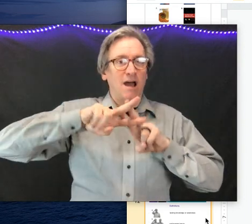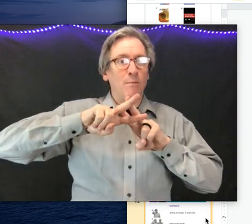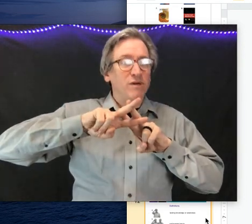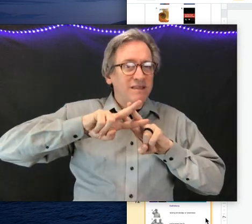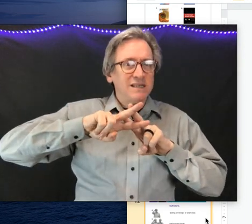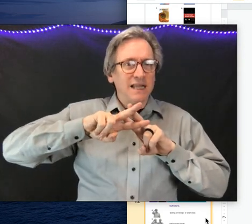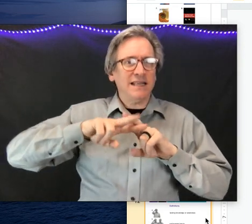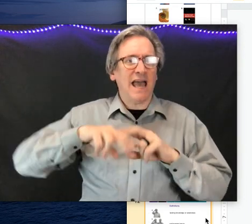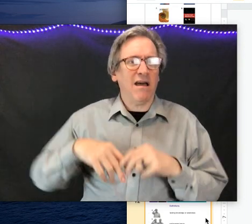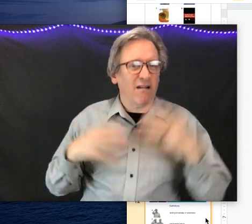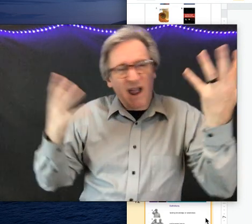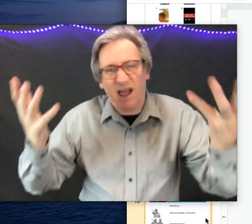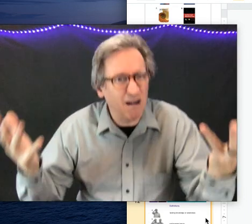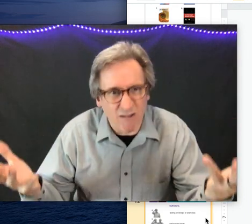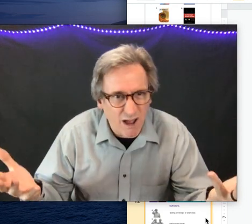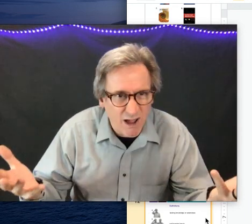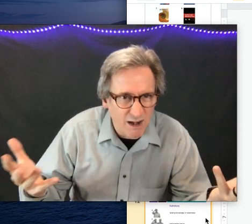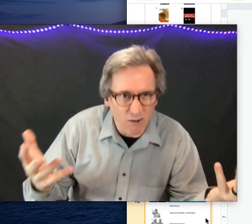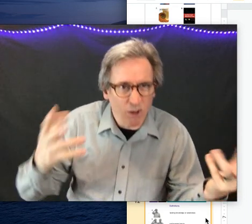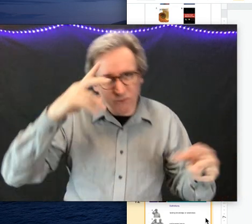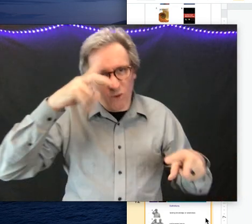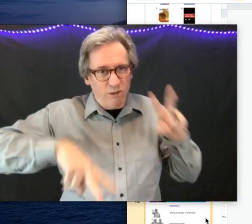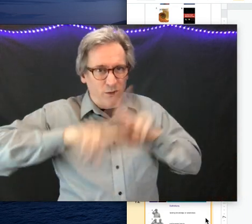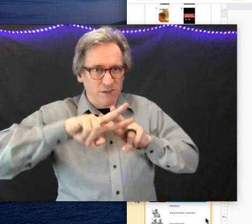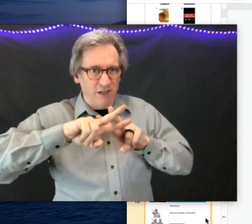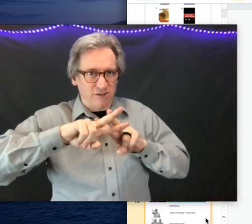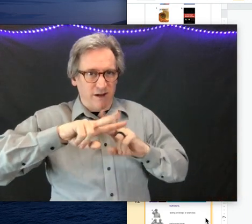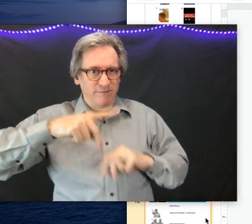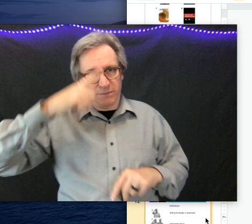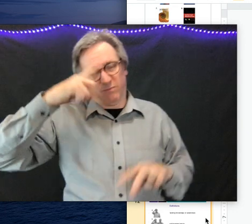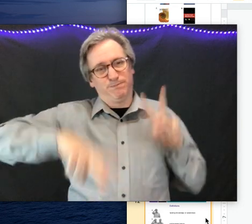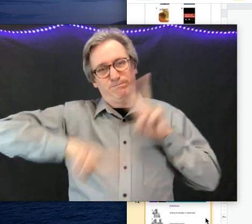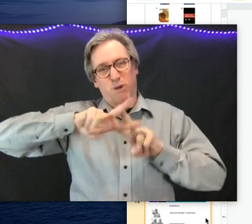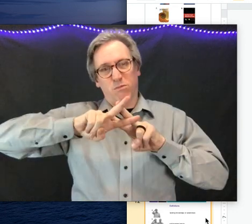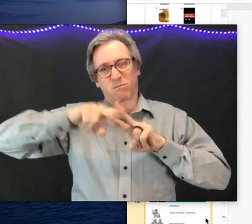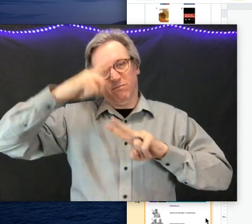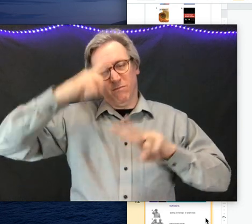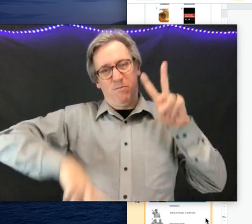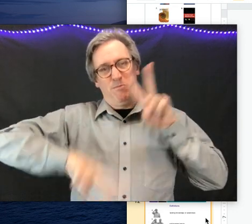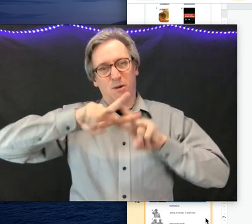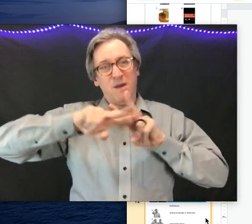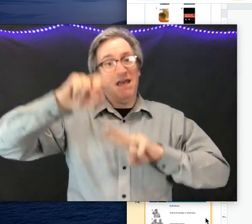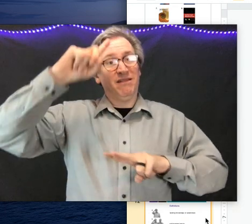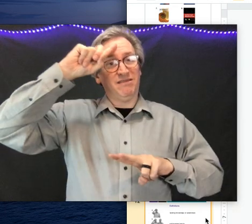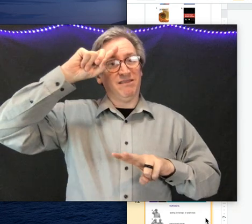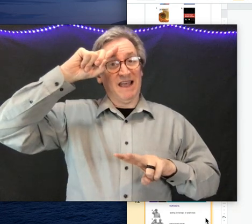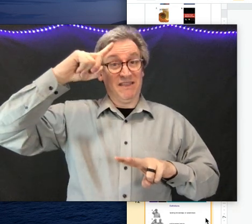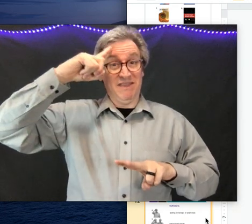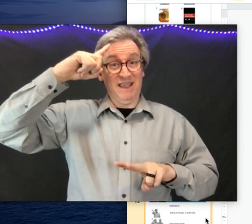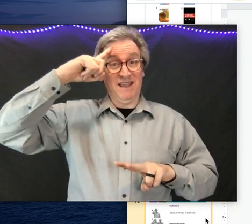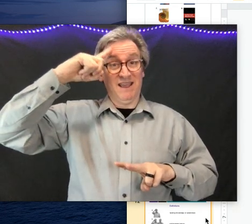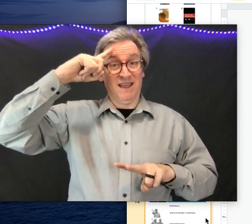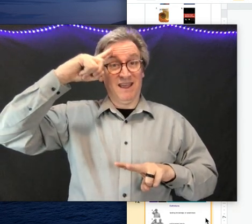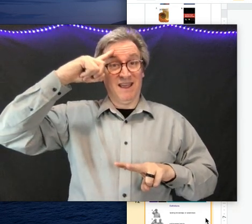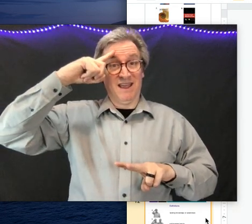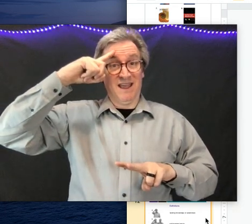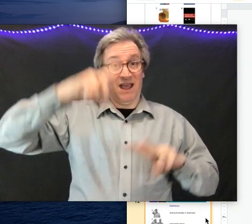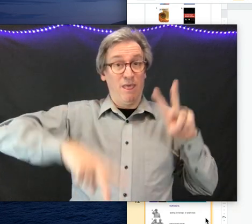I'm dumb with things like that, or I don't know how I don't know what I'm doing with those things, right? Boom. Like